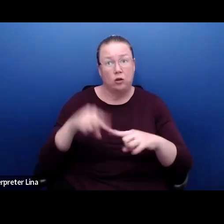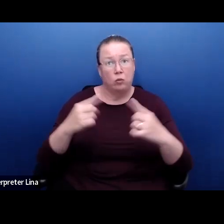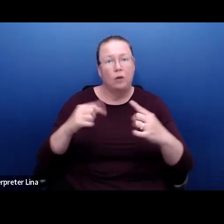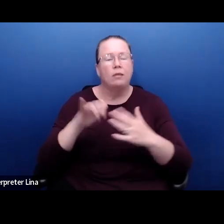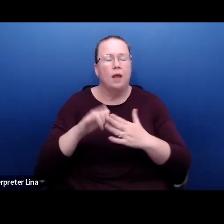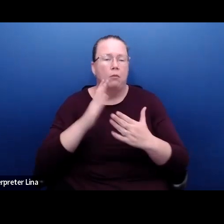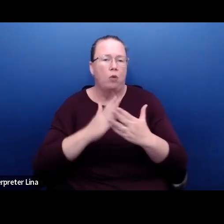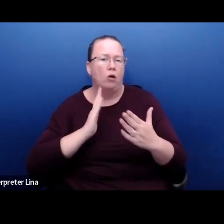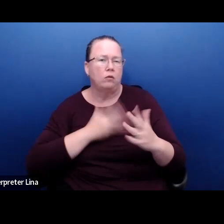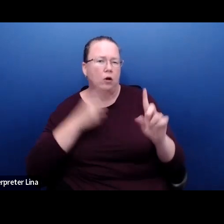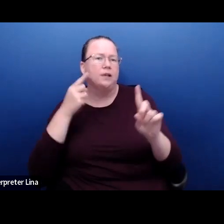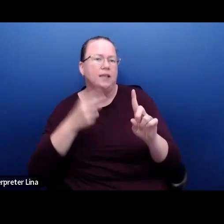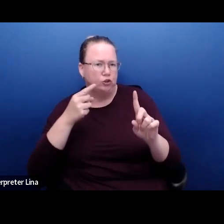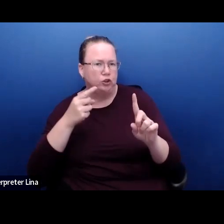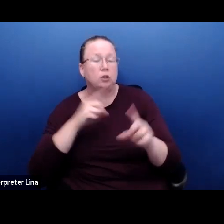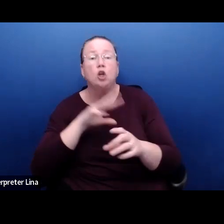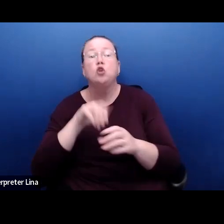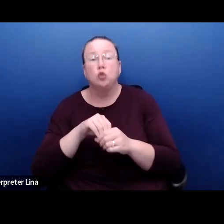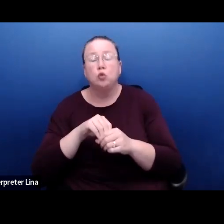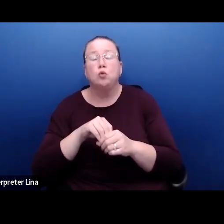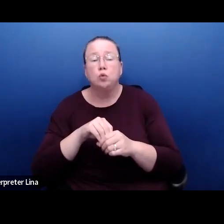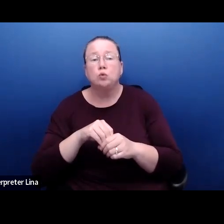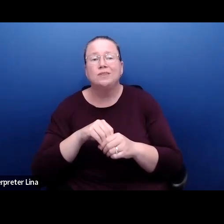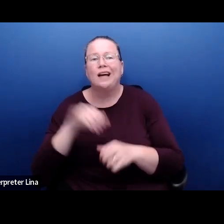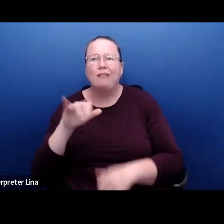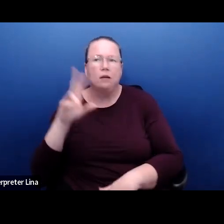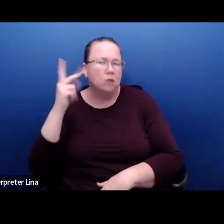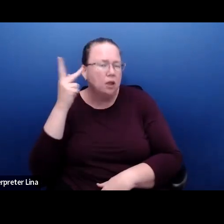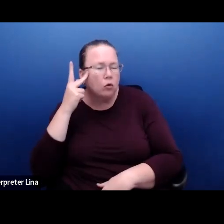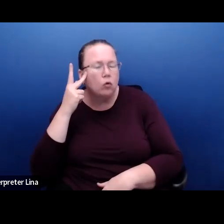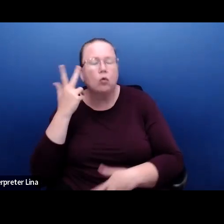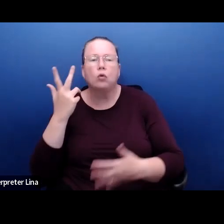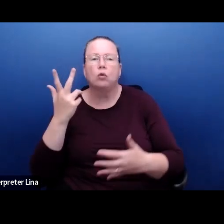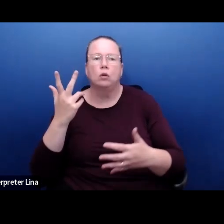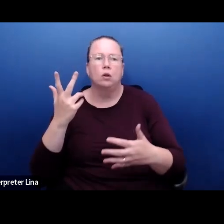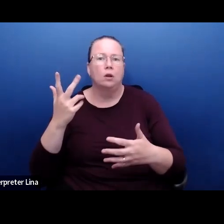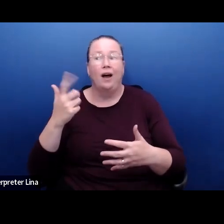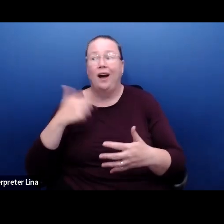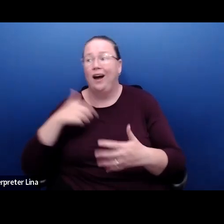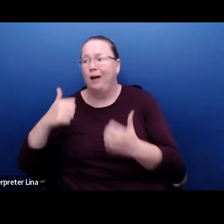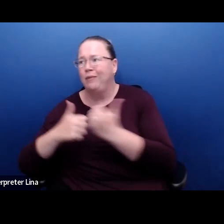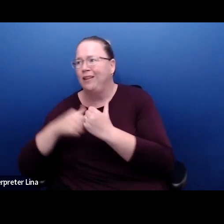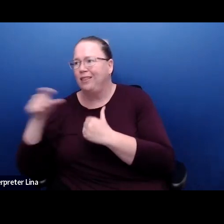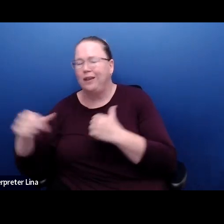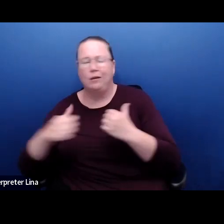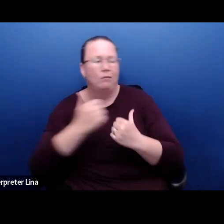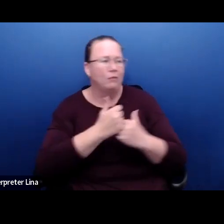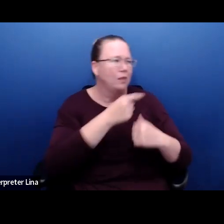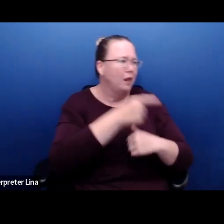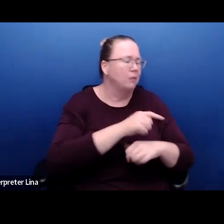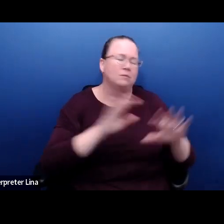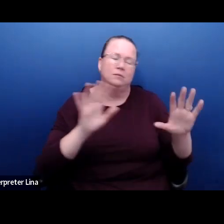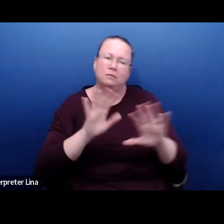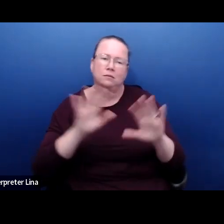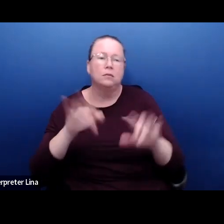mission. This includes things like political, like I'm on this team, I'm on that team,